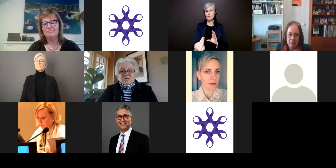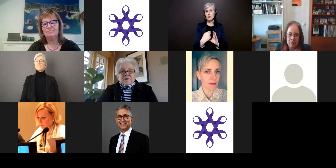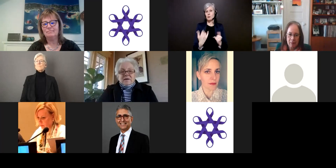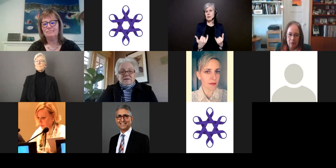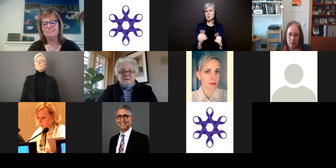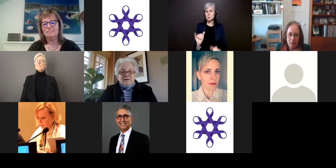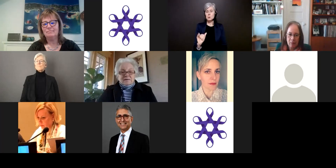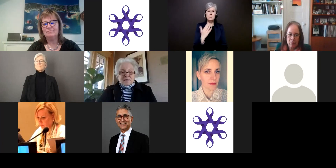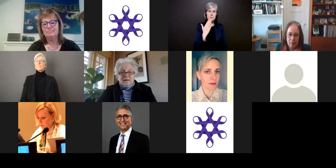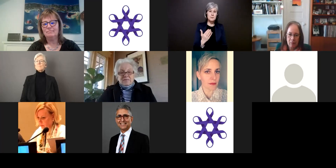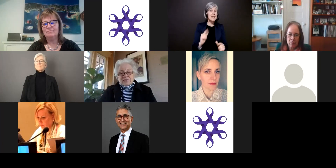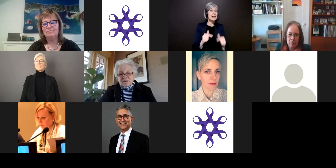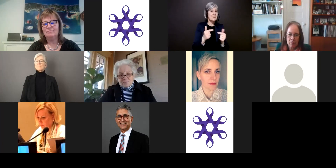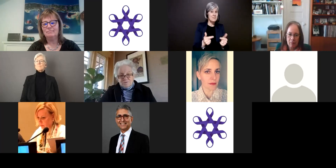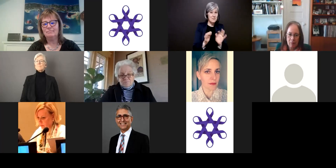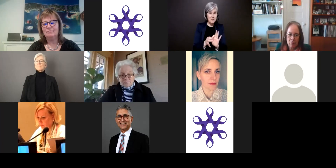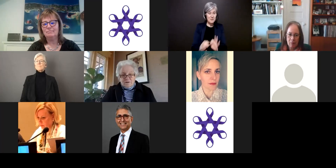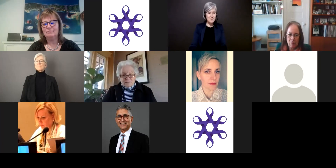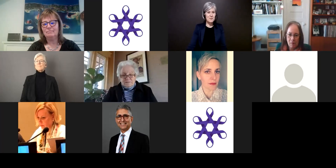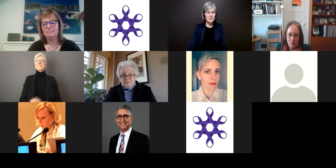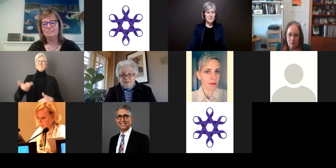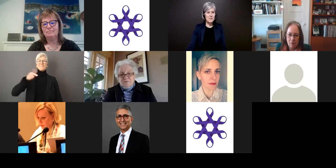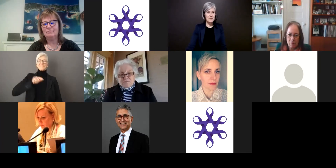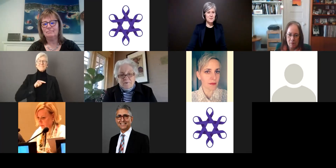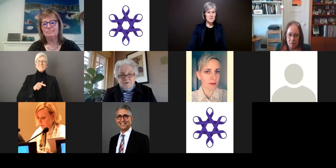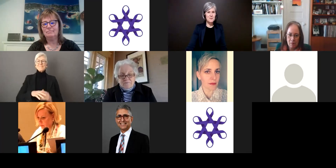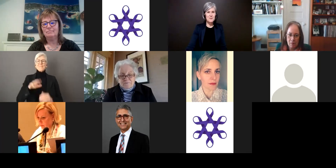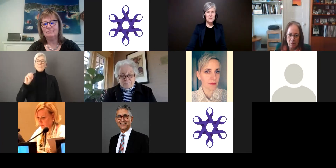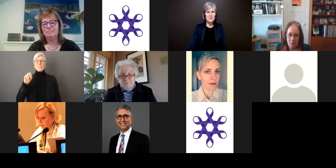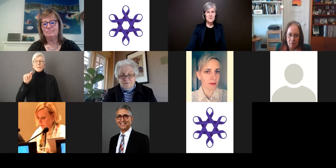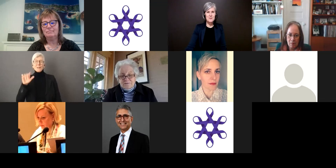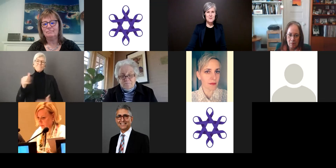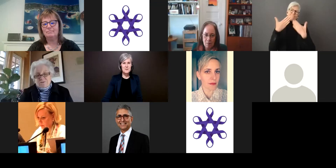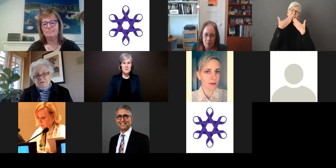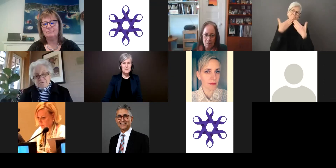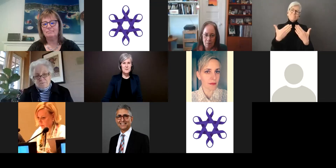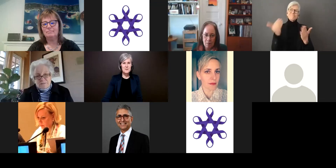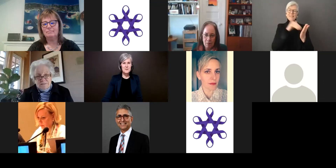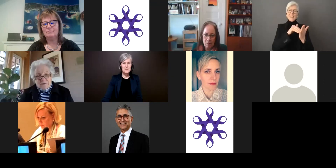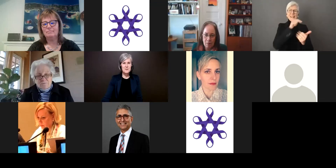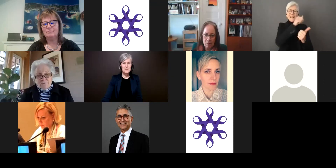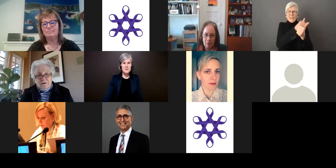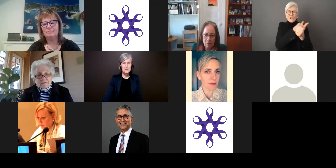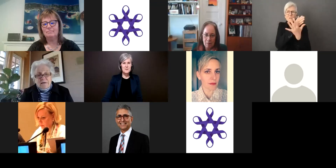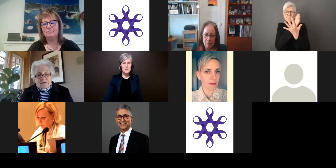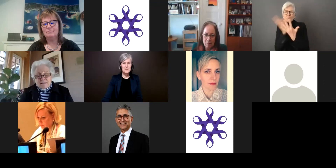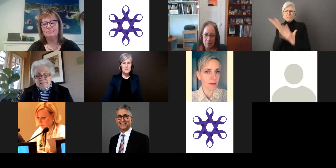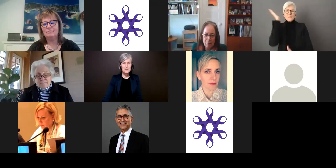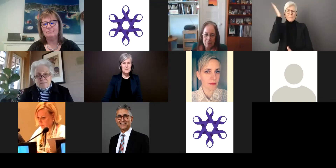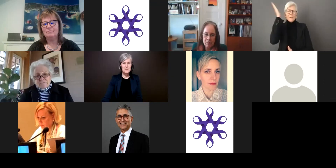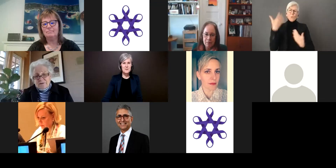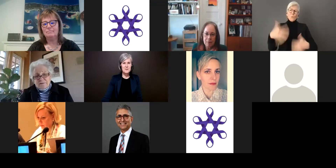Thank you, Rianne. And again, thank you to all our distinguished speakers. There was just so much expertise that you shared